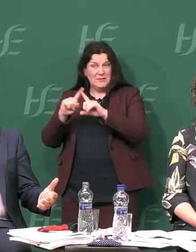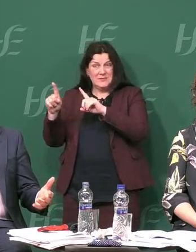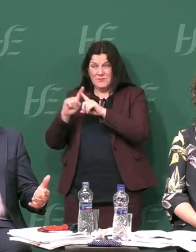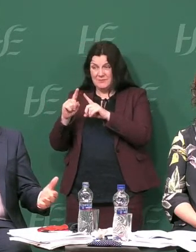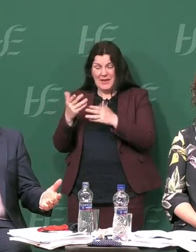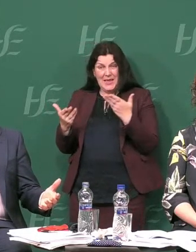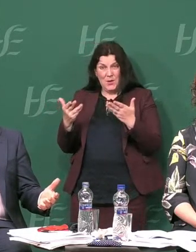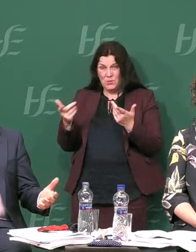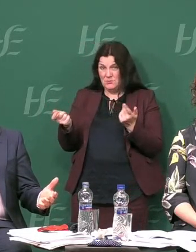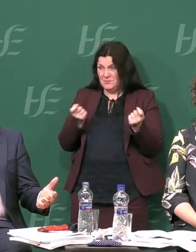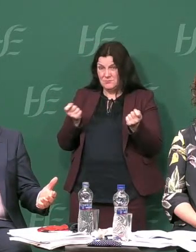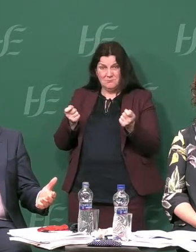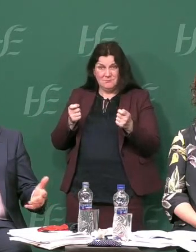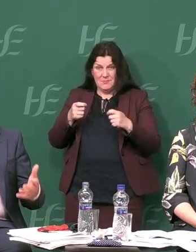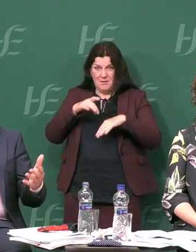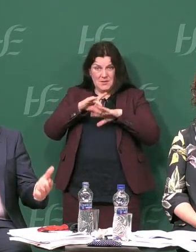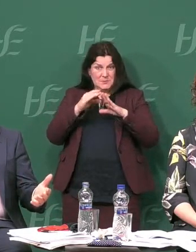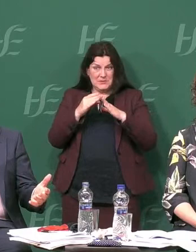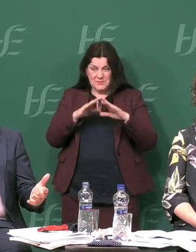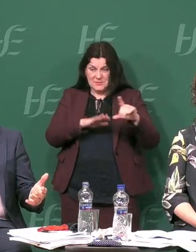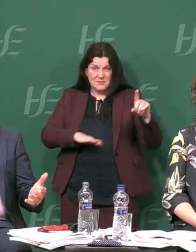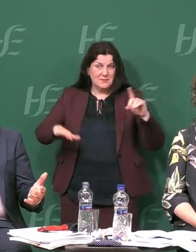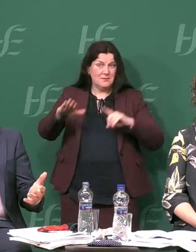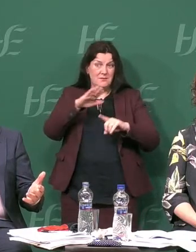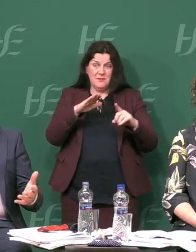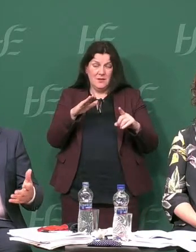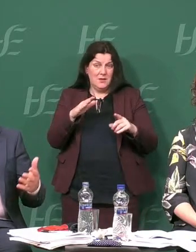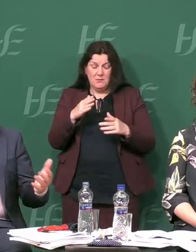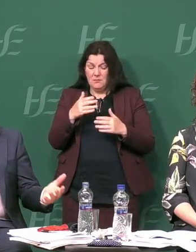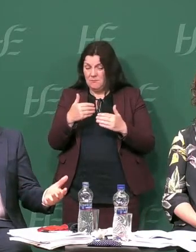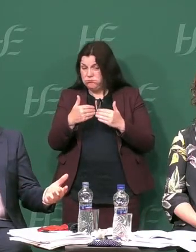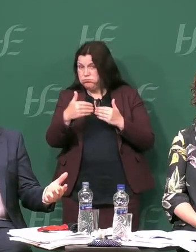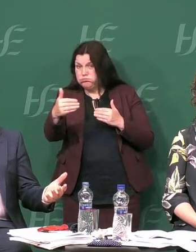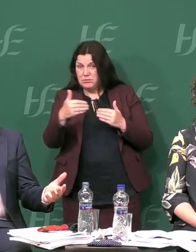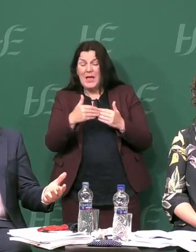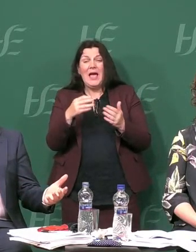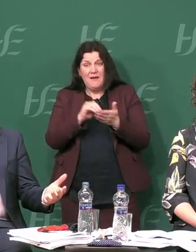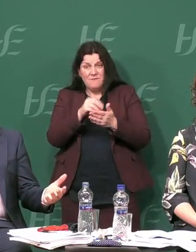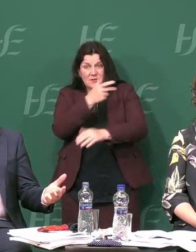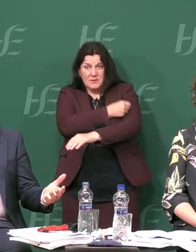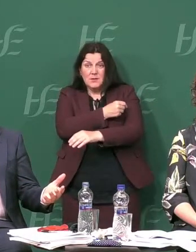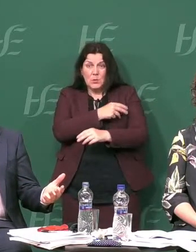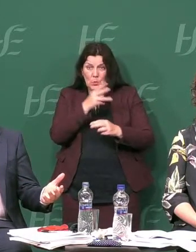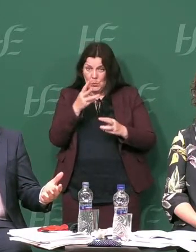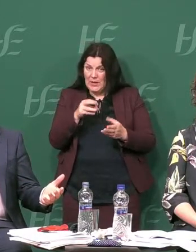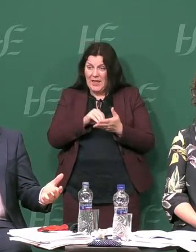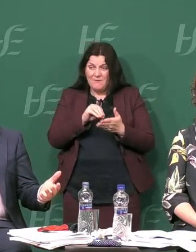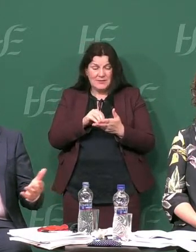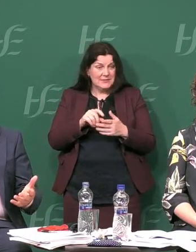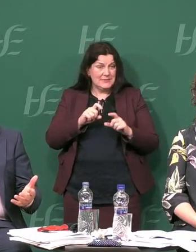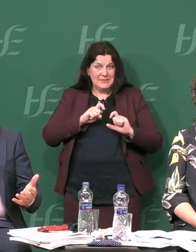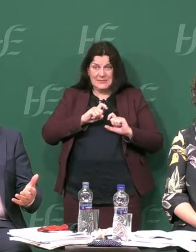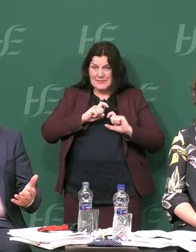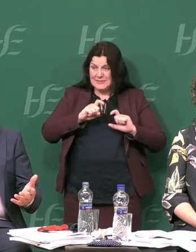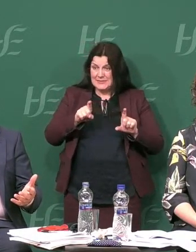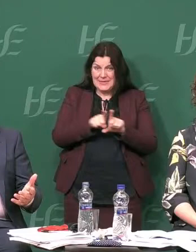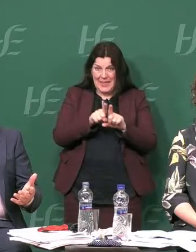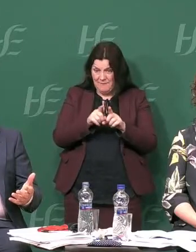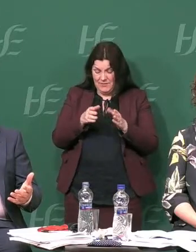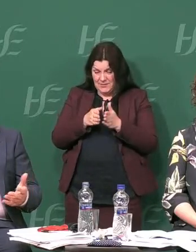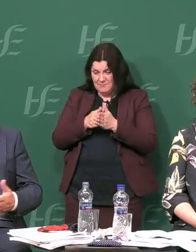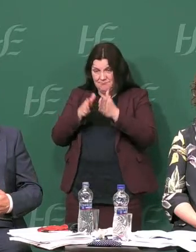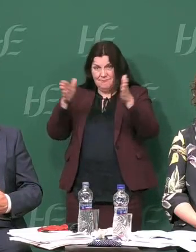hospitals for some time to come yet. Even though we're through the vaccination programme, we're still going to have dual pathways for COVID and non-COVID